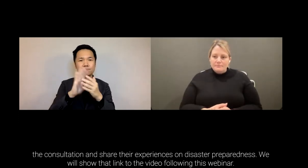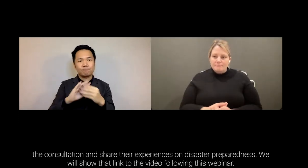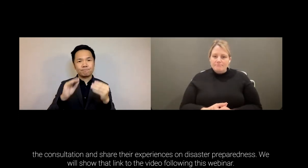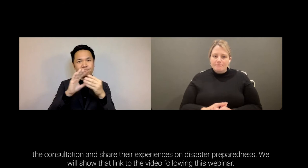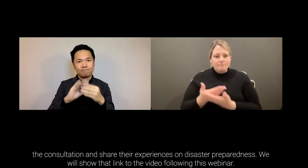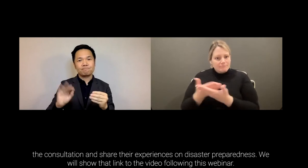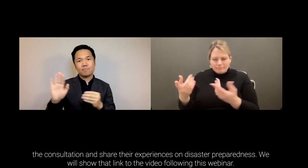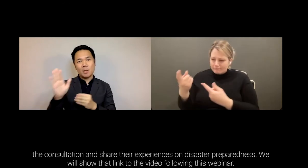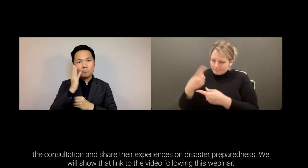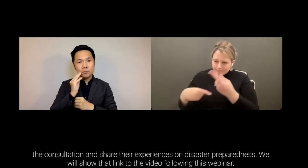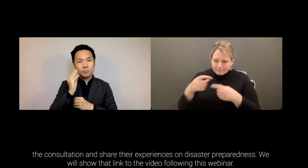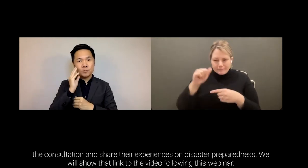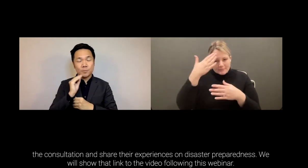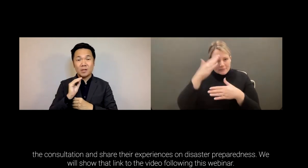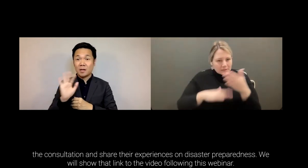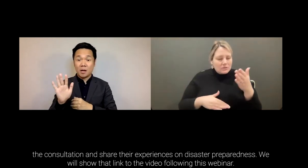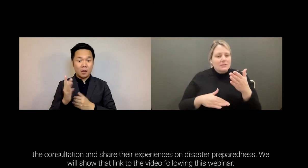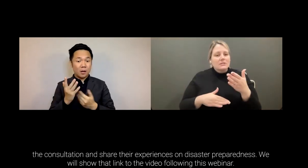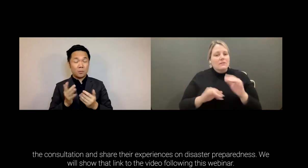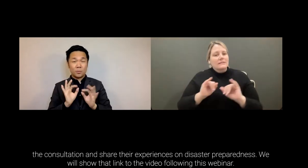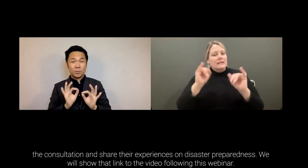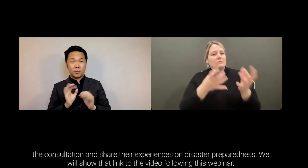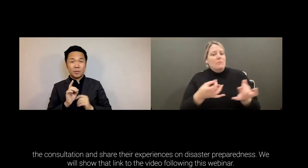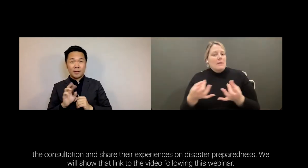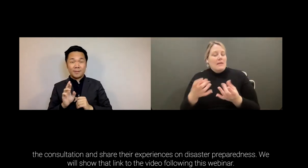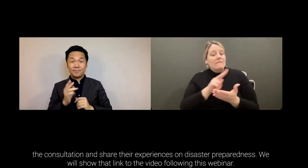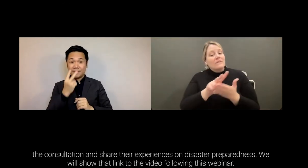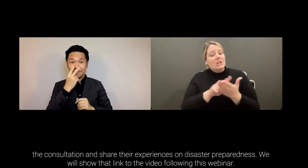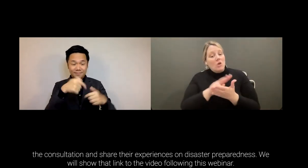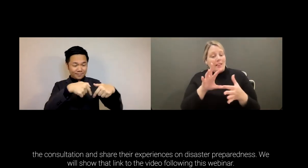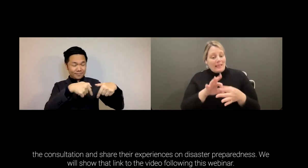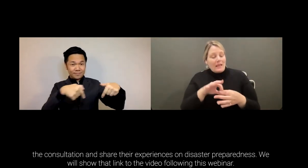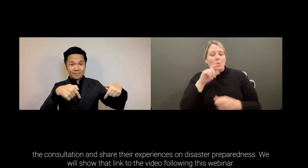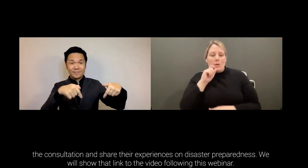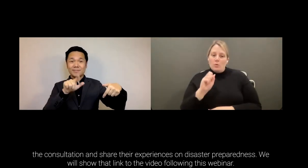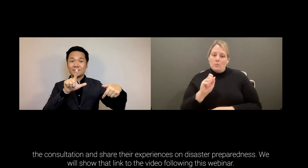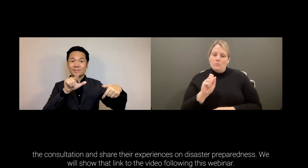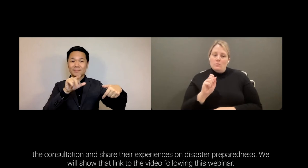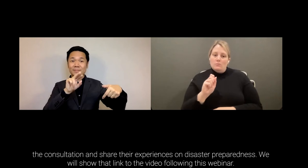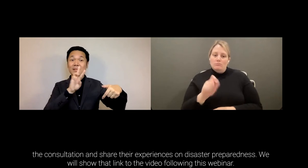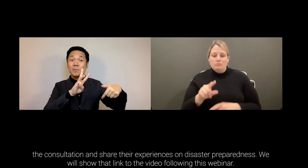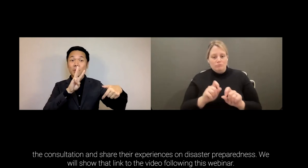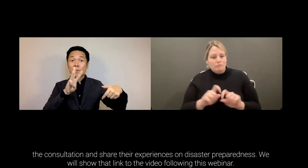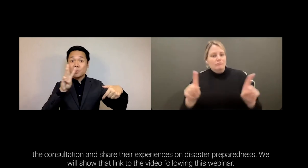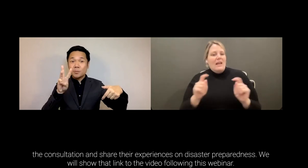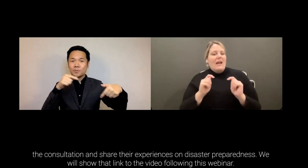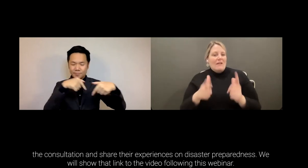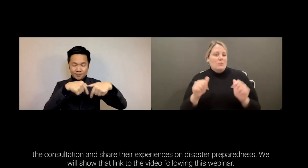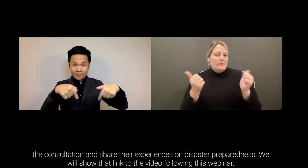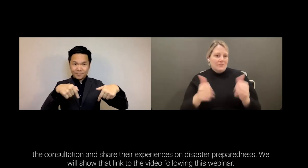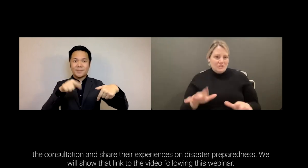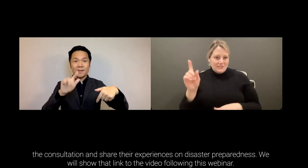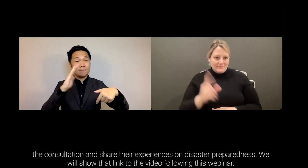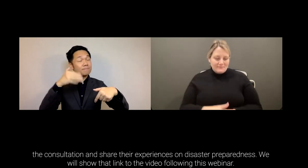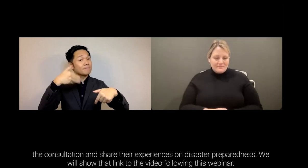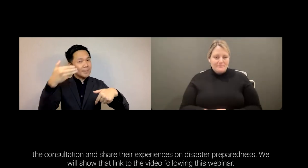disaster and preparedness. We will share that link to that video following this webinar.